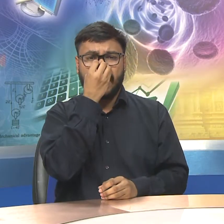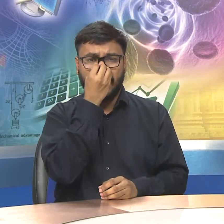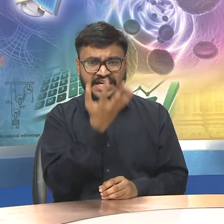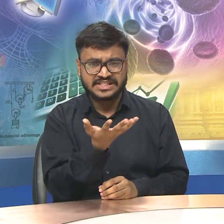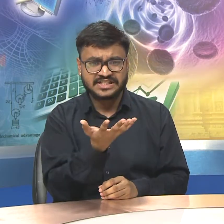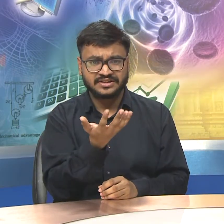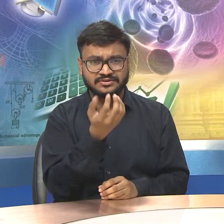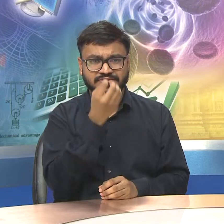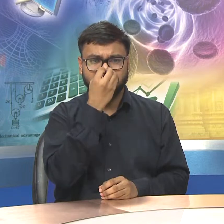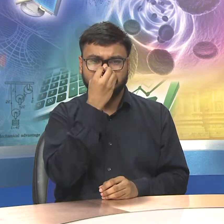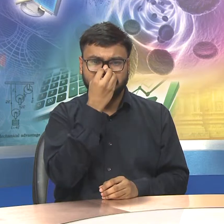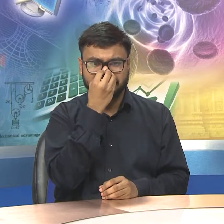Easy.